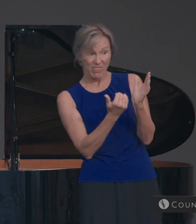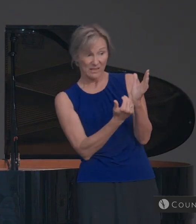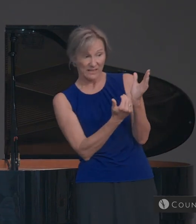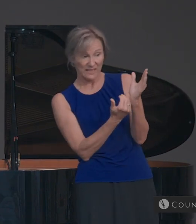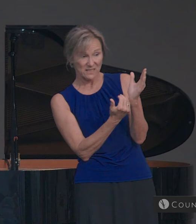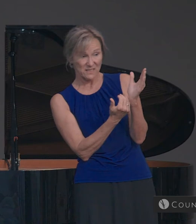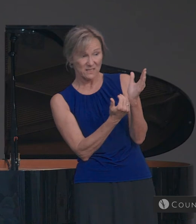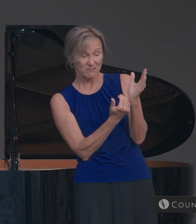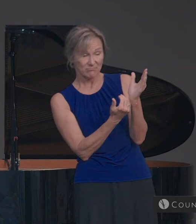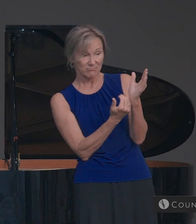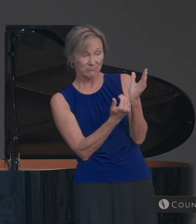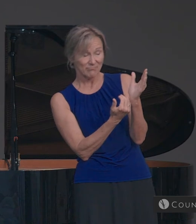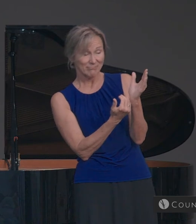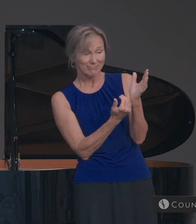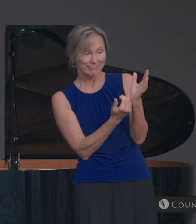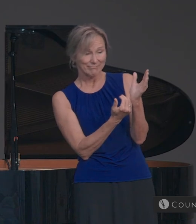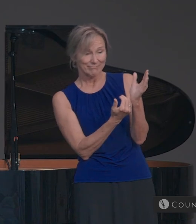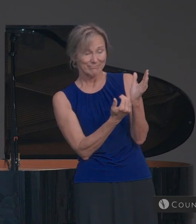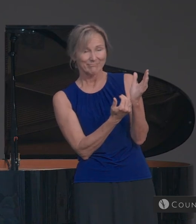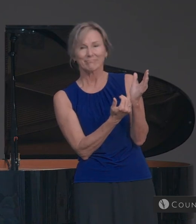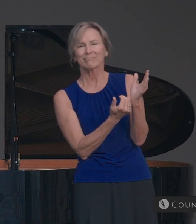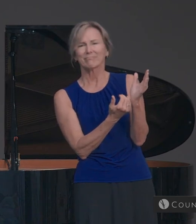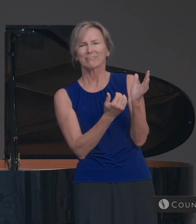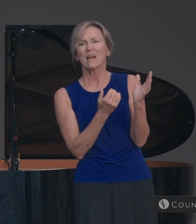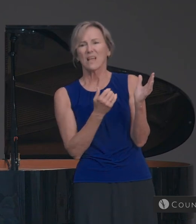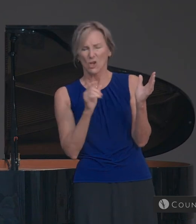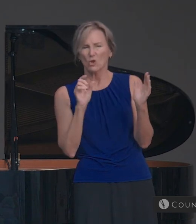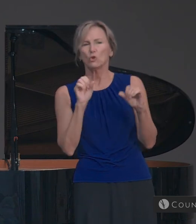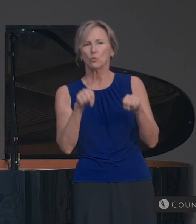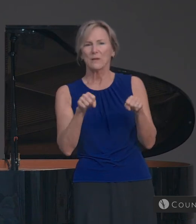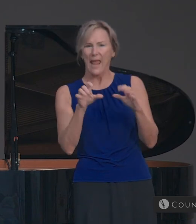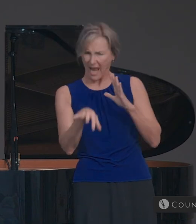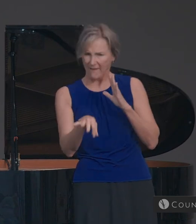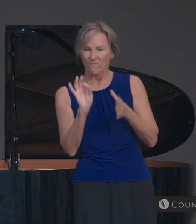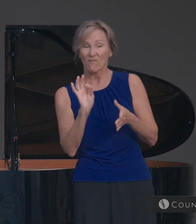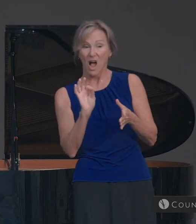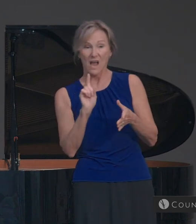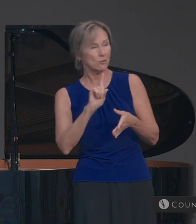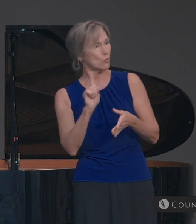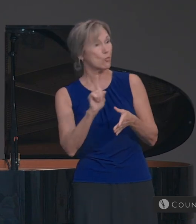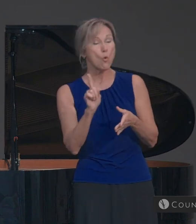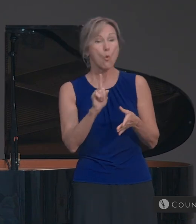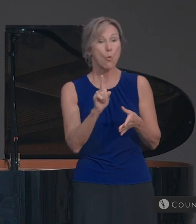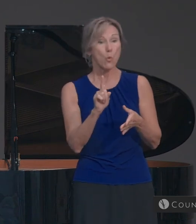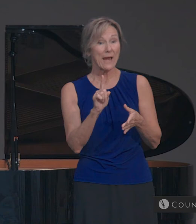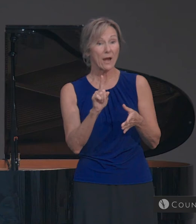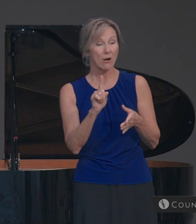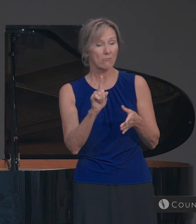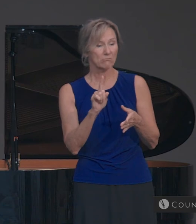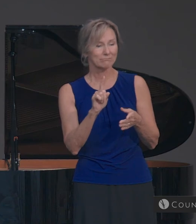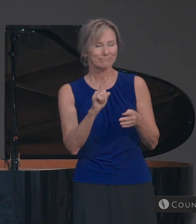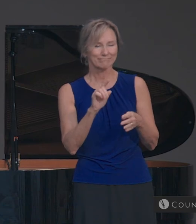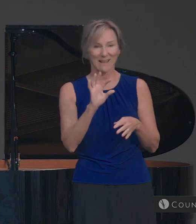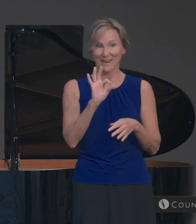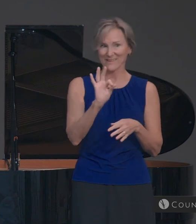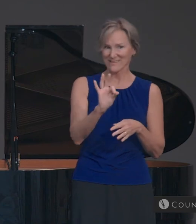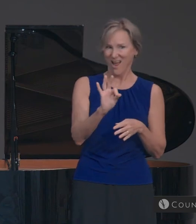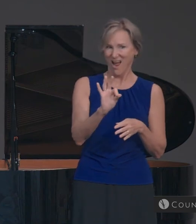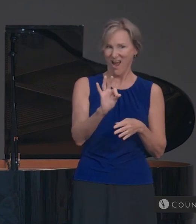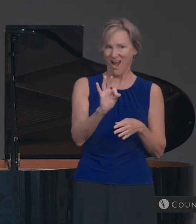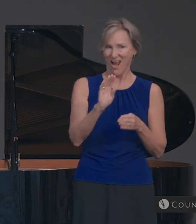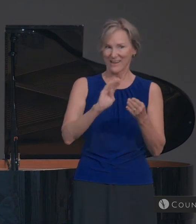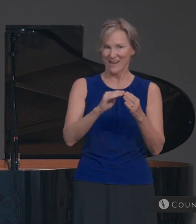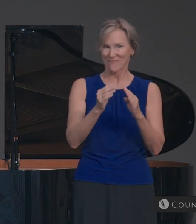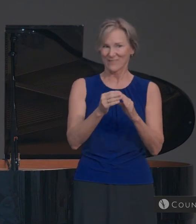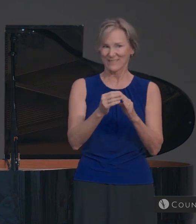what are those people that do that kind of stuff? Archaeologists. Archaeologists know where 9 of them are, or they're fairly sure where